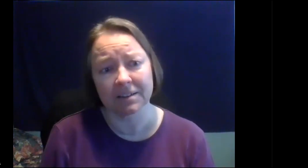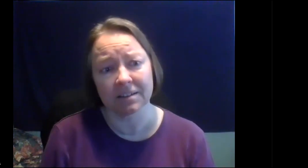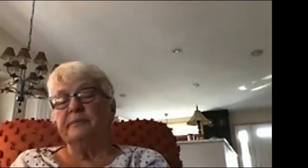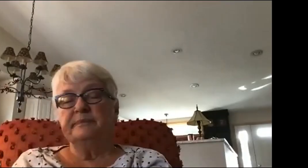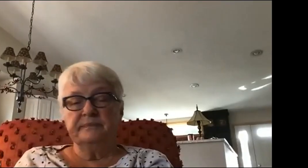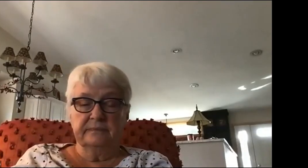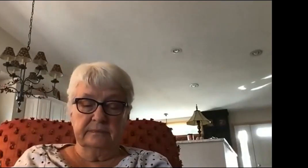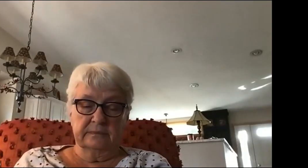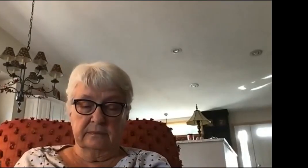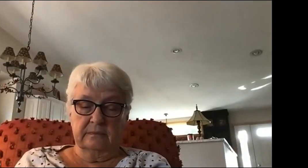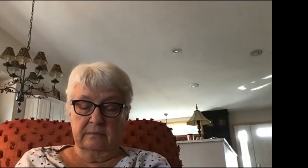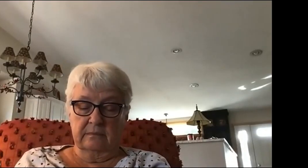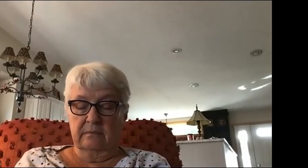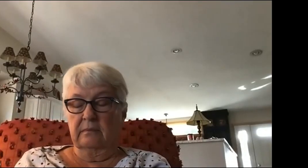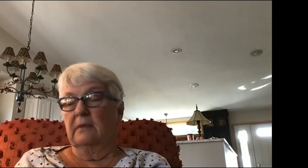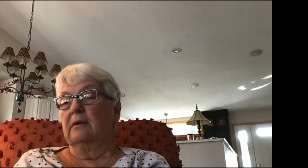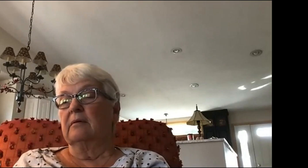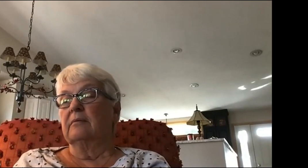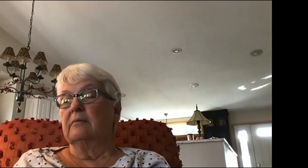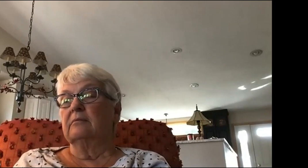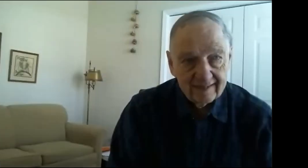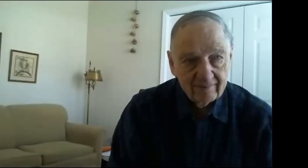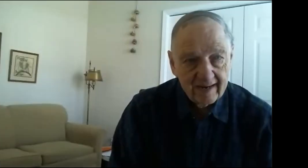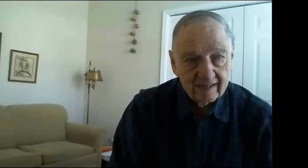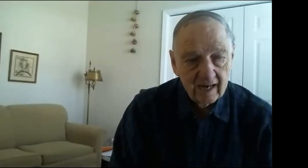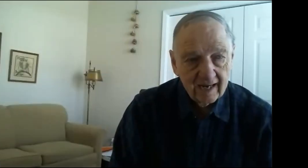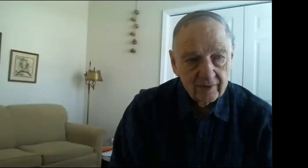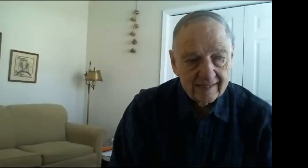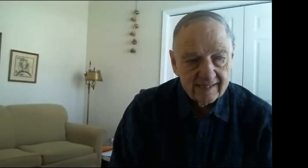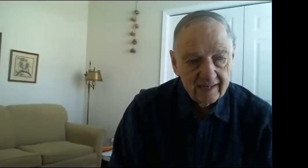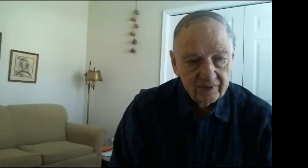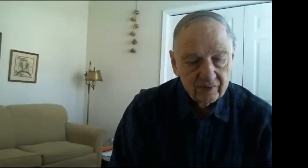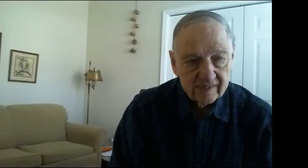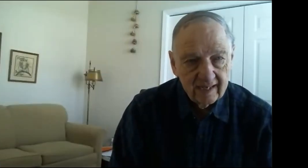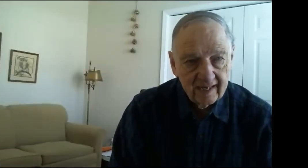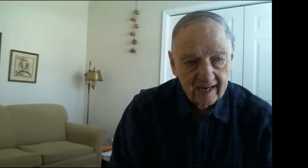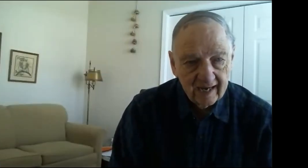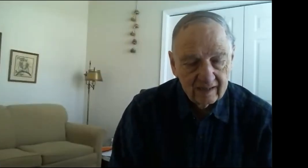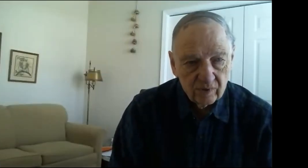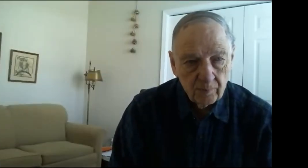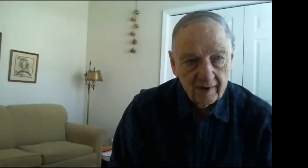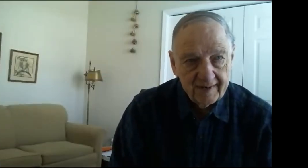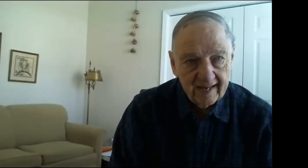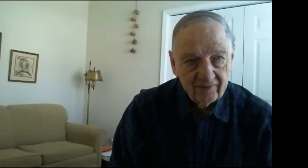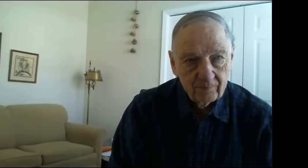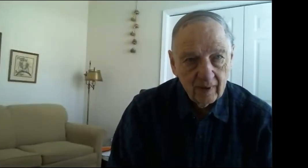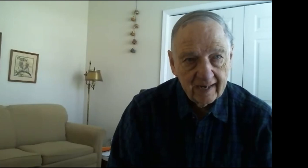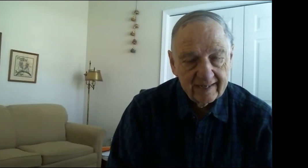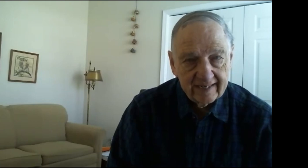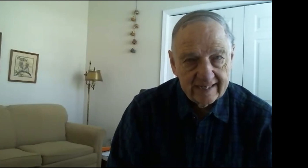you. I've got a comment. I've got a grandson who was born deaf, but he's got